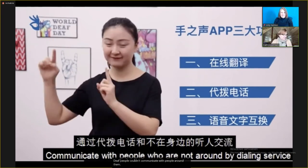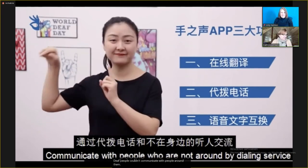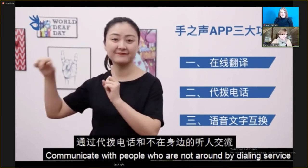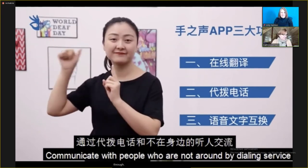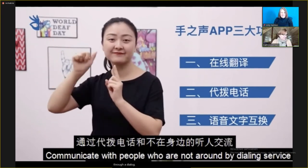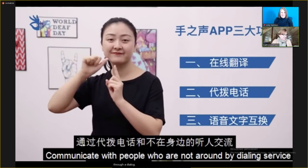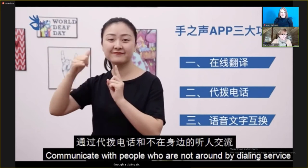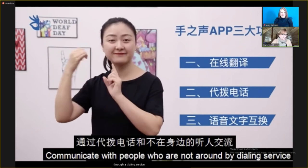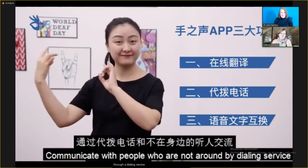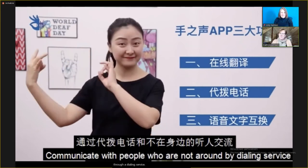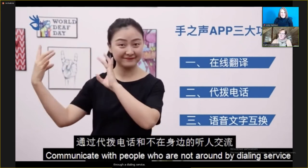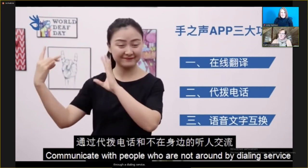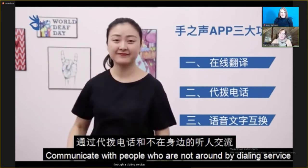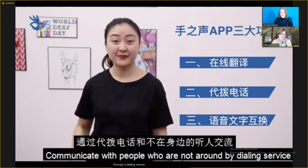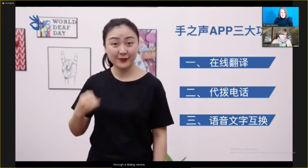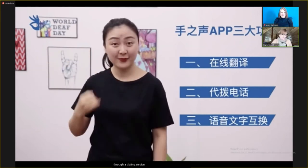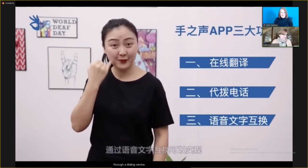through a dialing service.